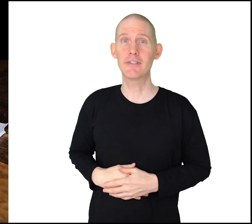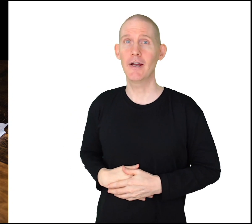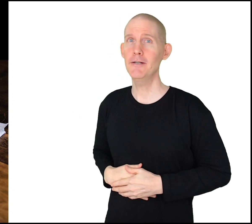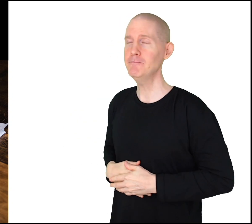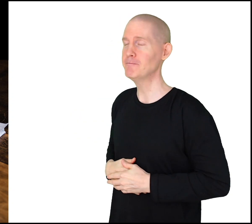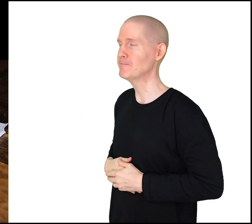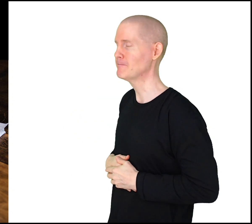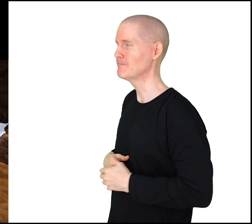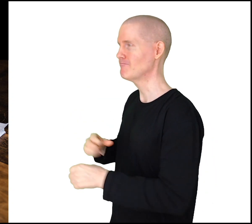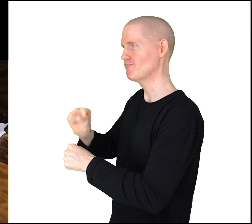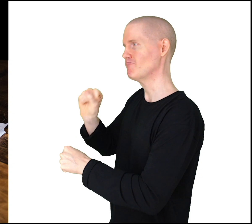side.